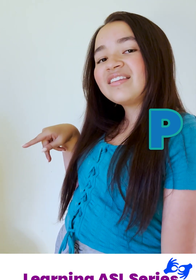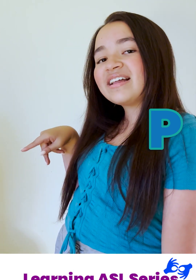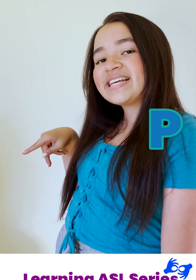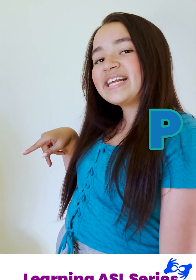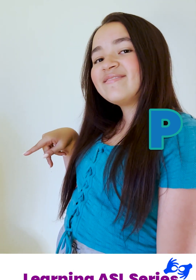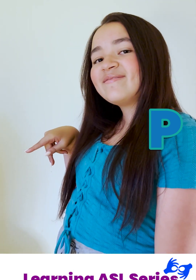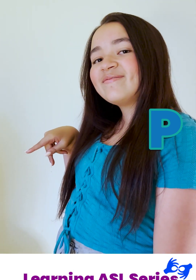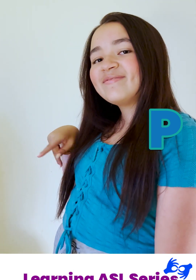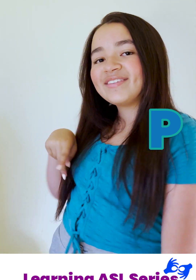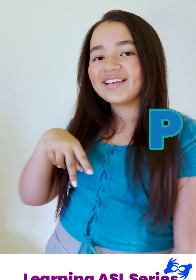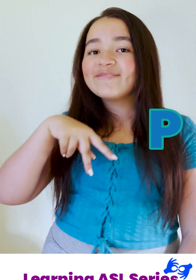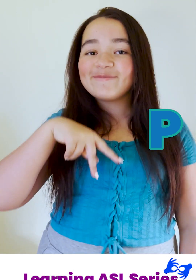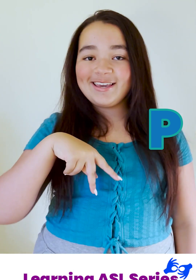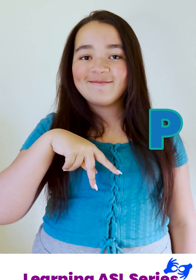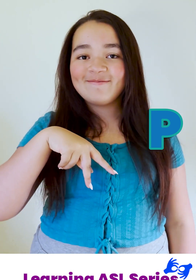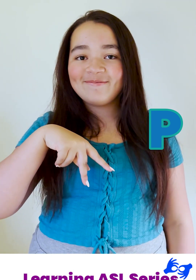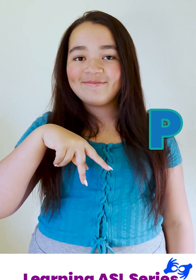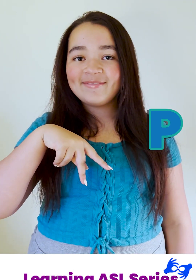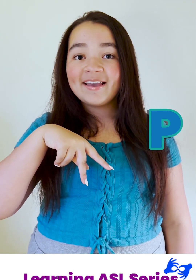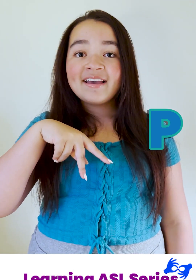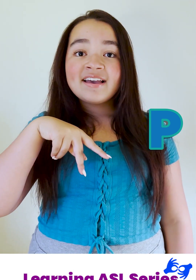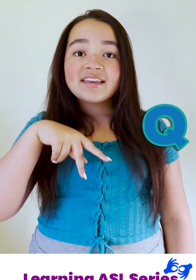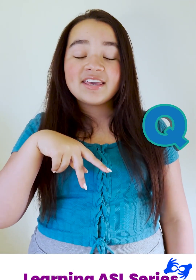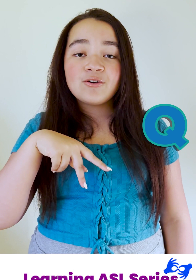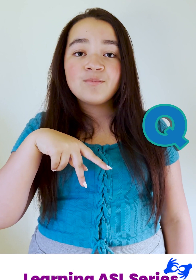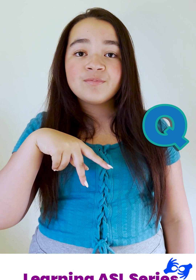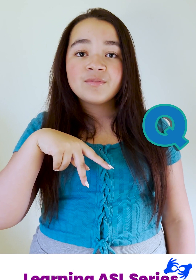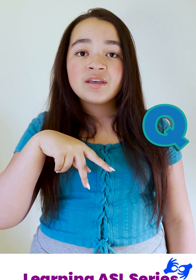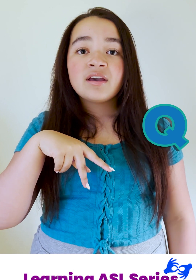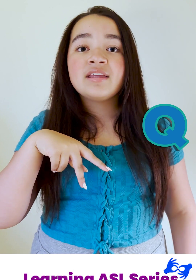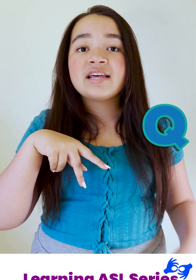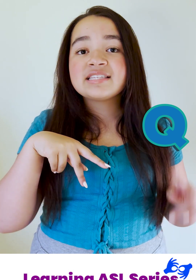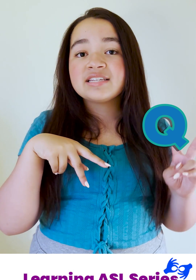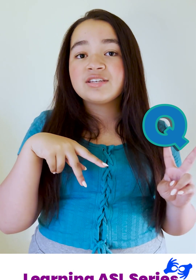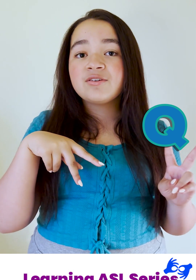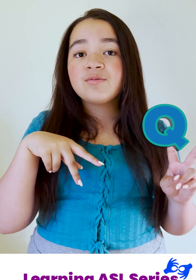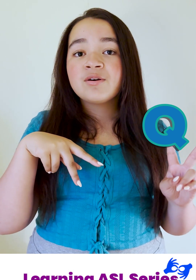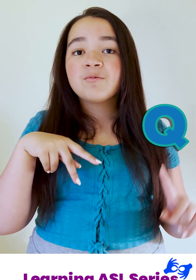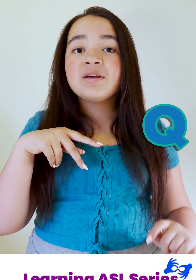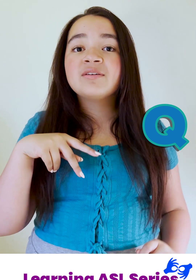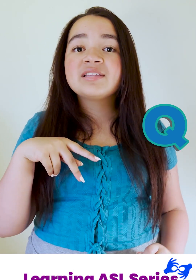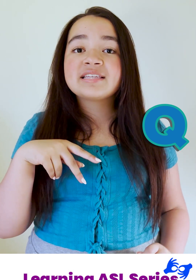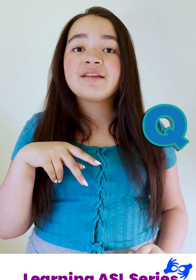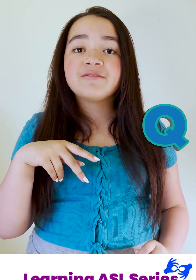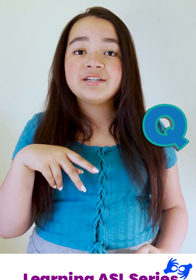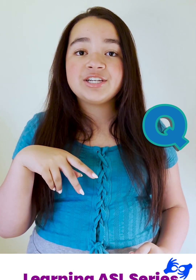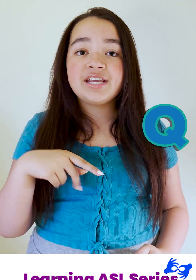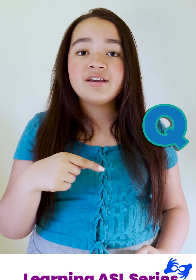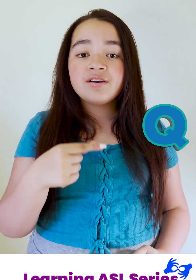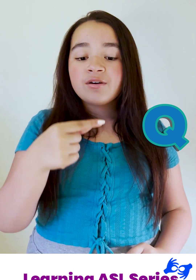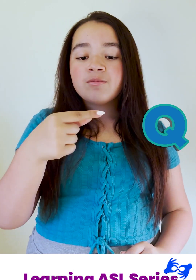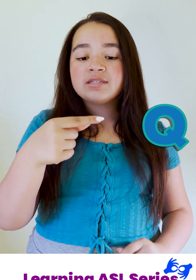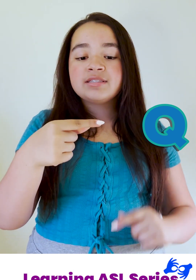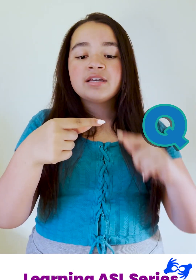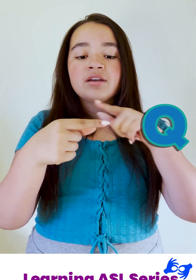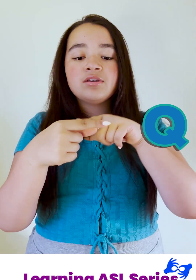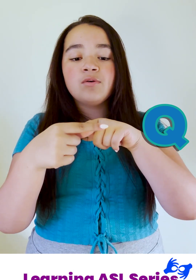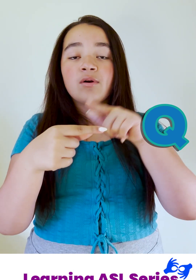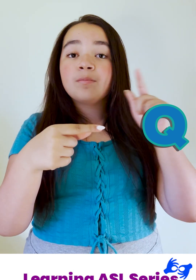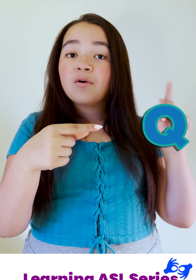side. P. Q. In lesson 2, we learned the sign for G was your pointer